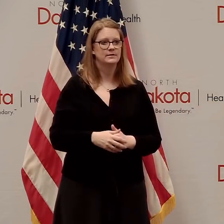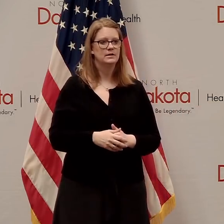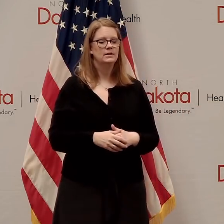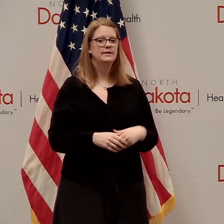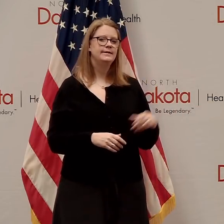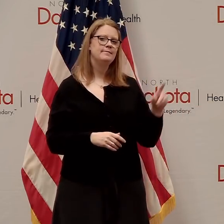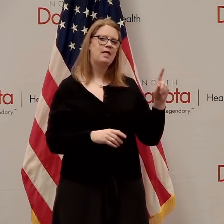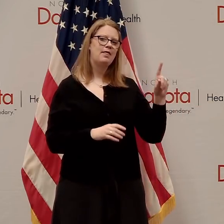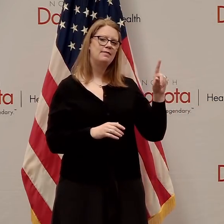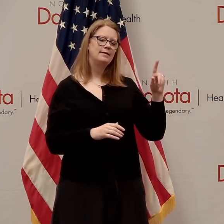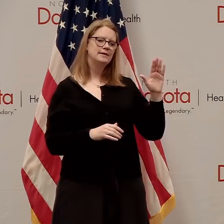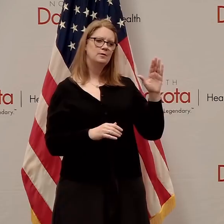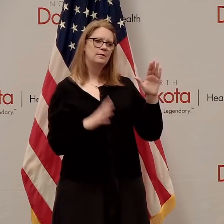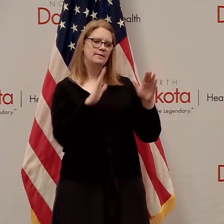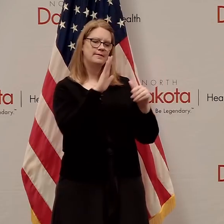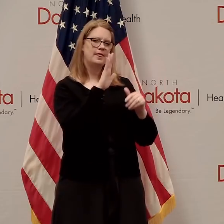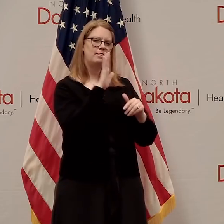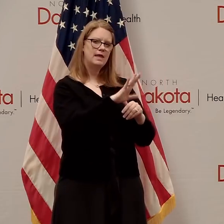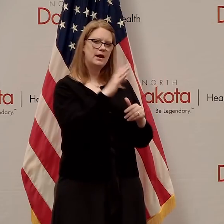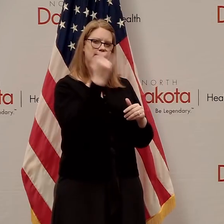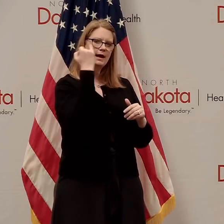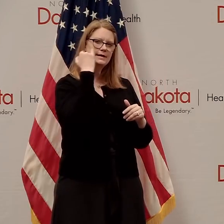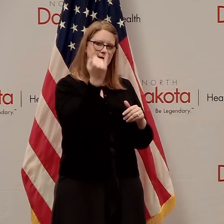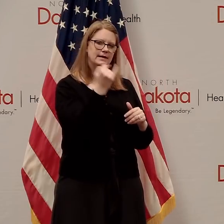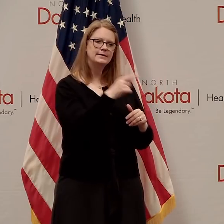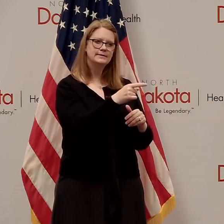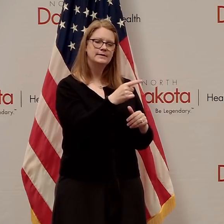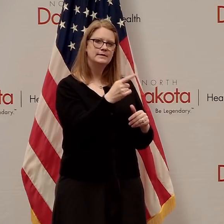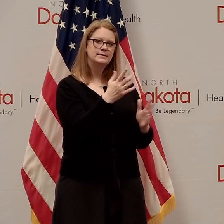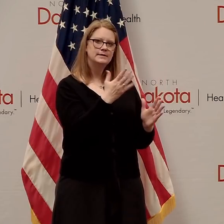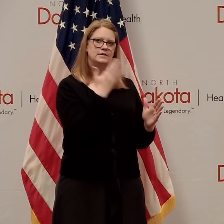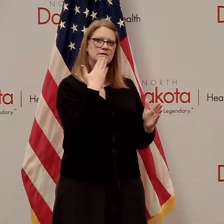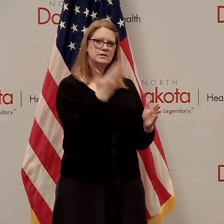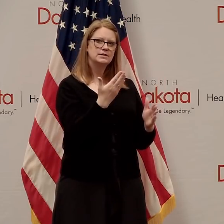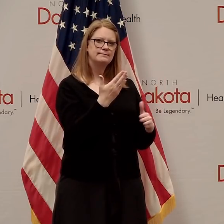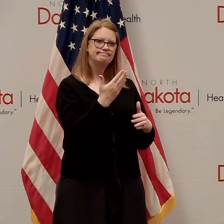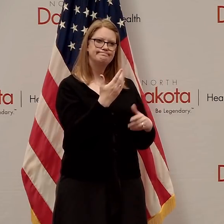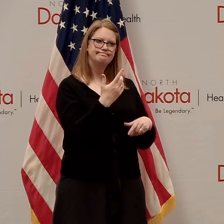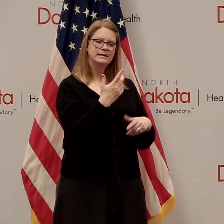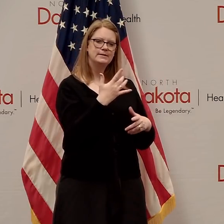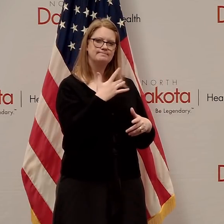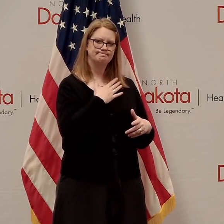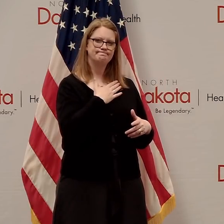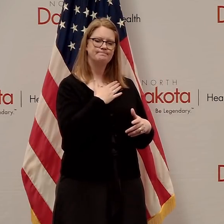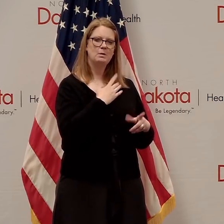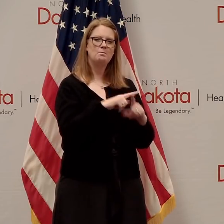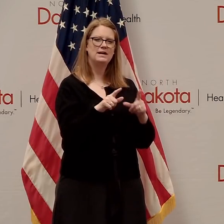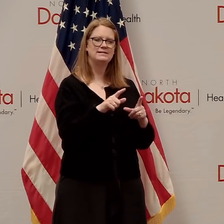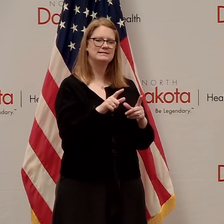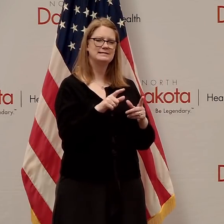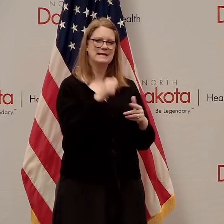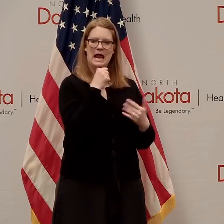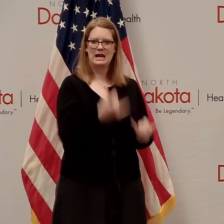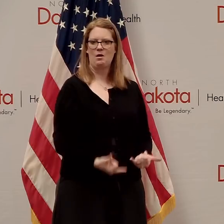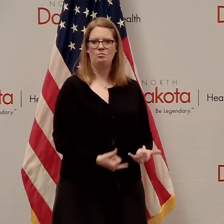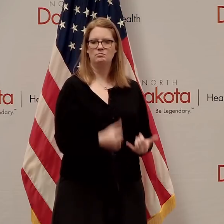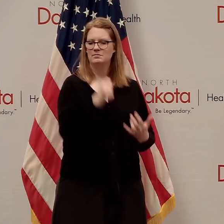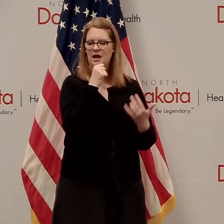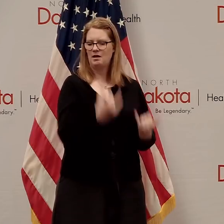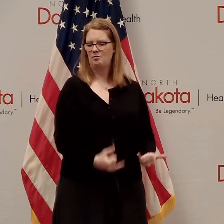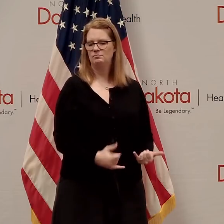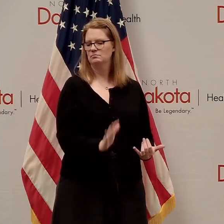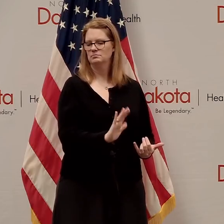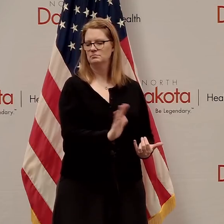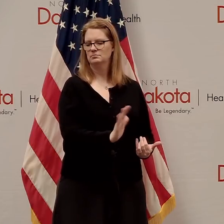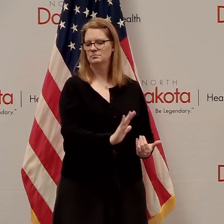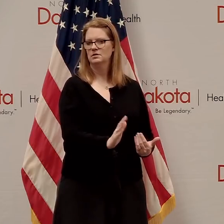heart is in that letter is the right spot. It might just be a few weeks ahead of time. And it's because again, it's, you know, that if we had